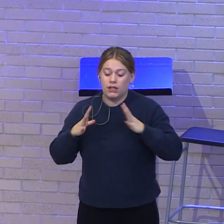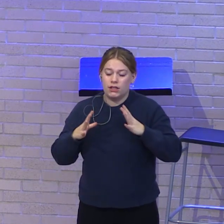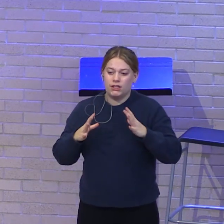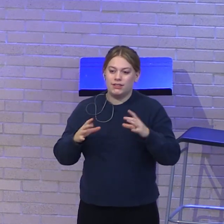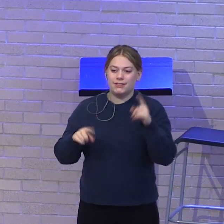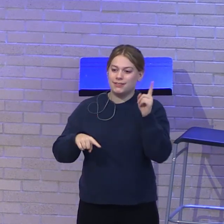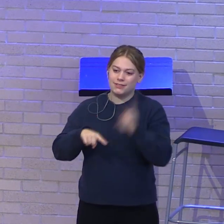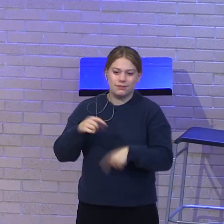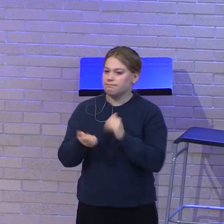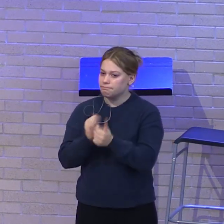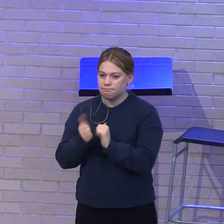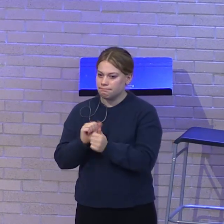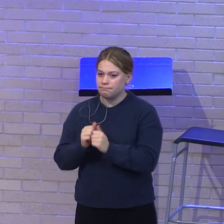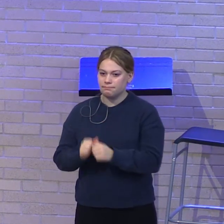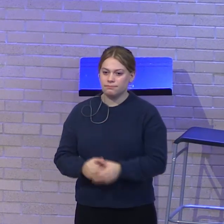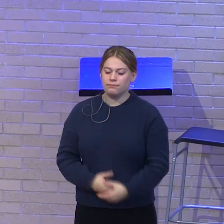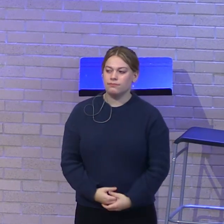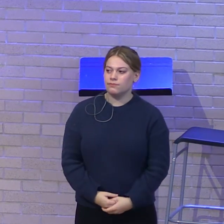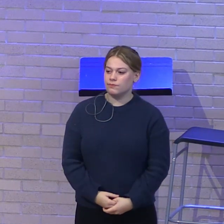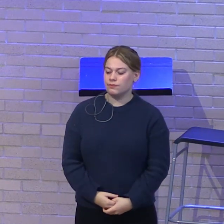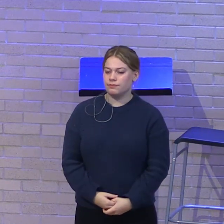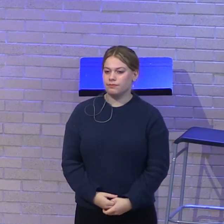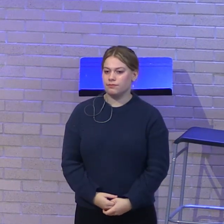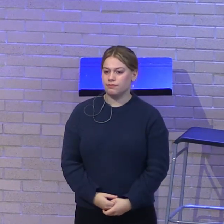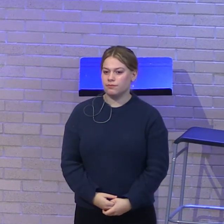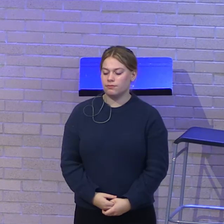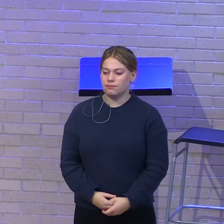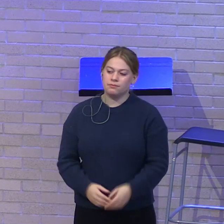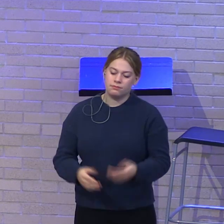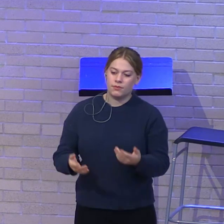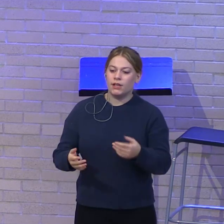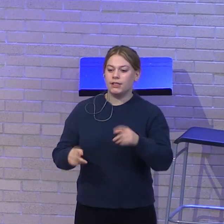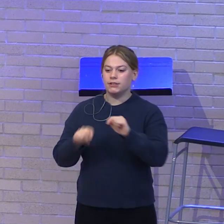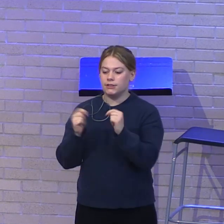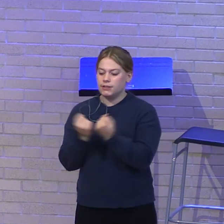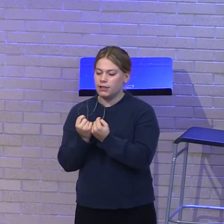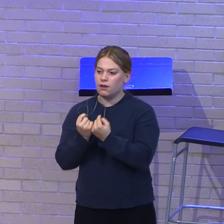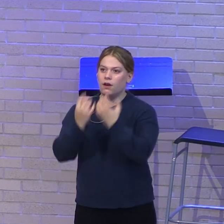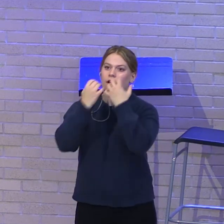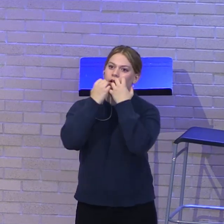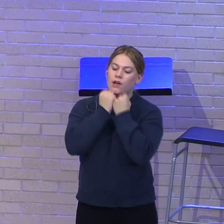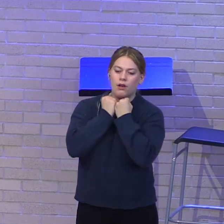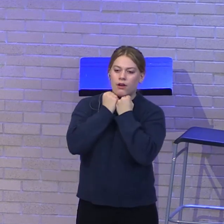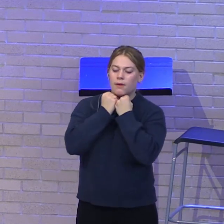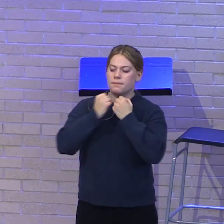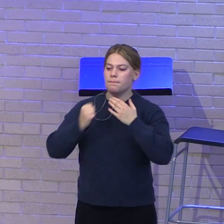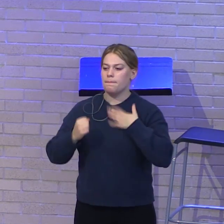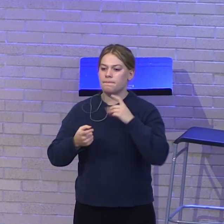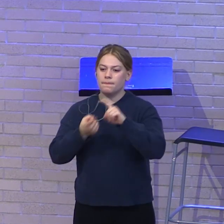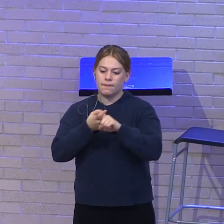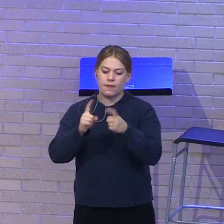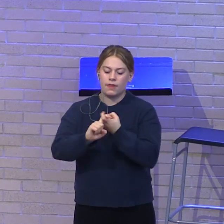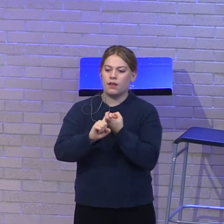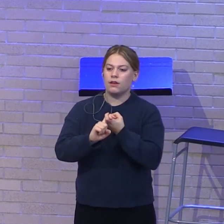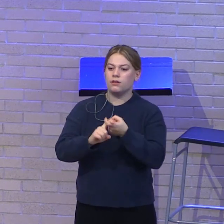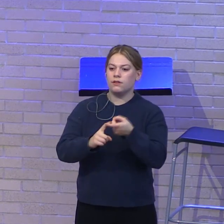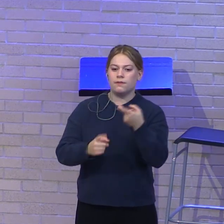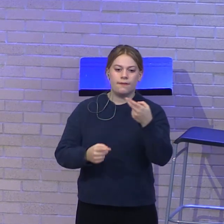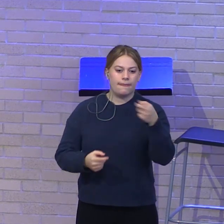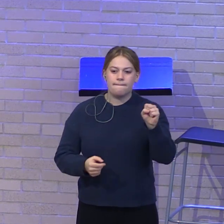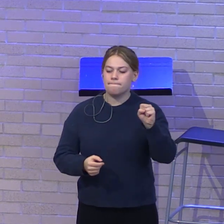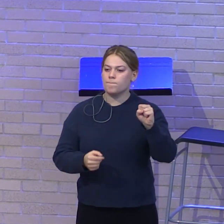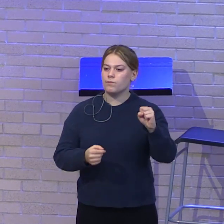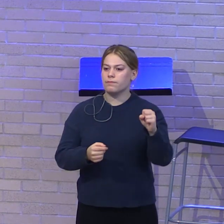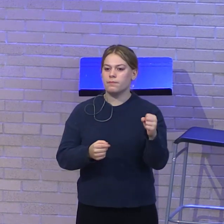compete. Despite that, this team meant everything to me. This is where my dearest friends in high school came from, my best friend